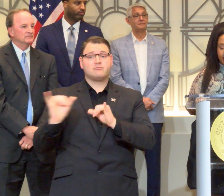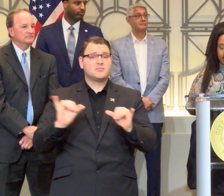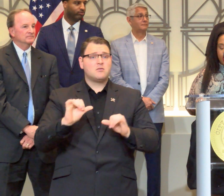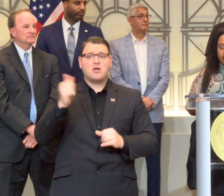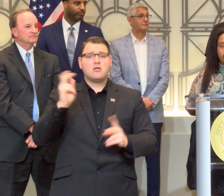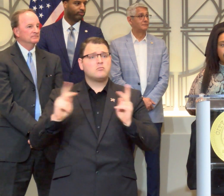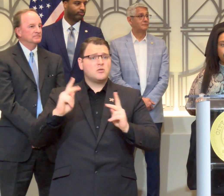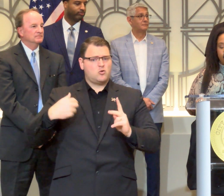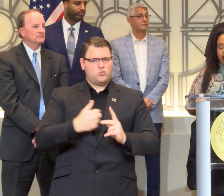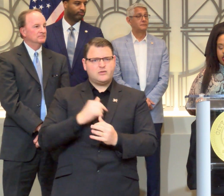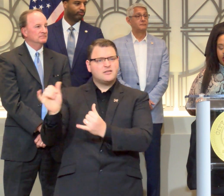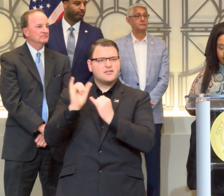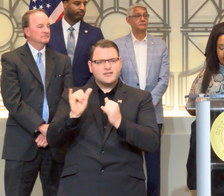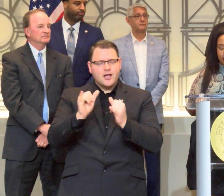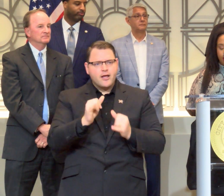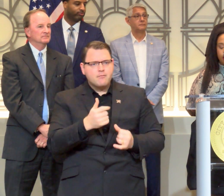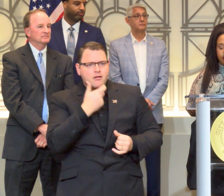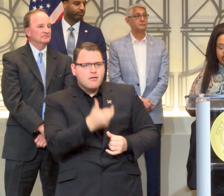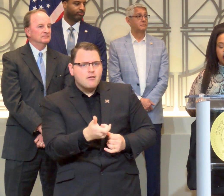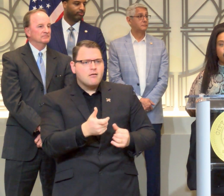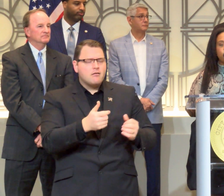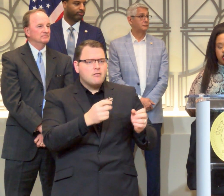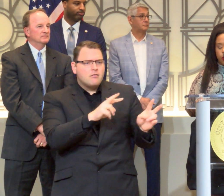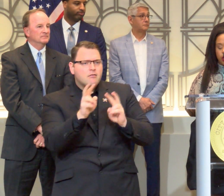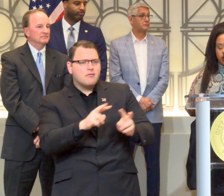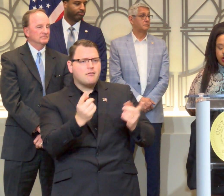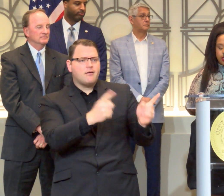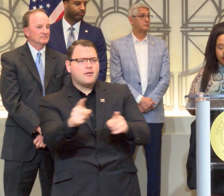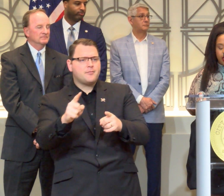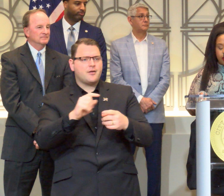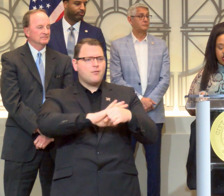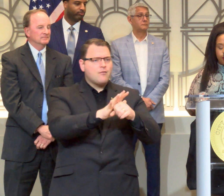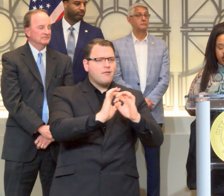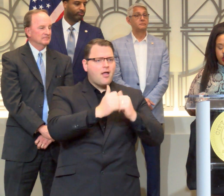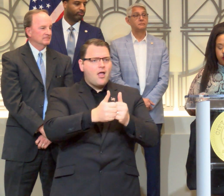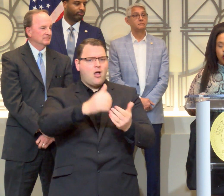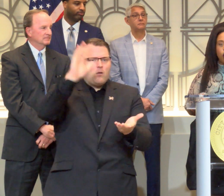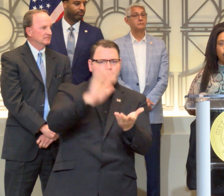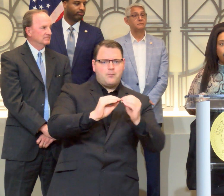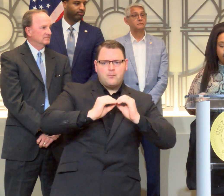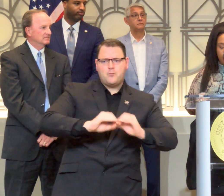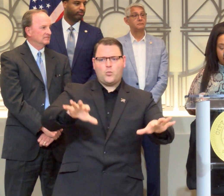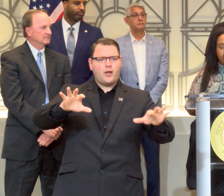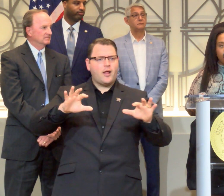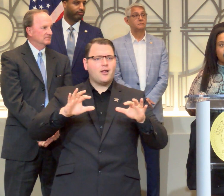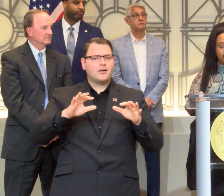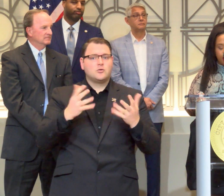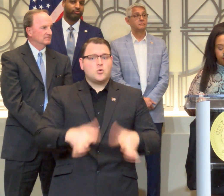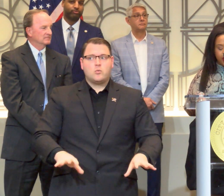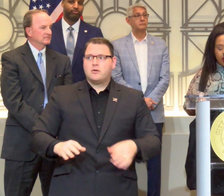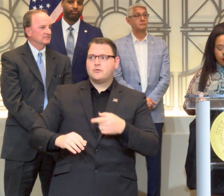been paying attention to the COVID-19 pandemic and the City of Houston's work to mitigate the spread to avoid overwhelming our